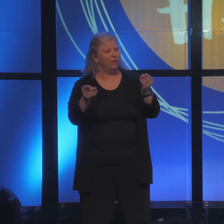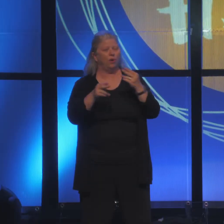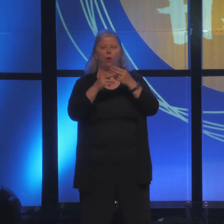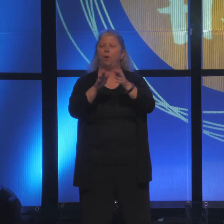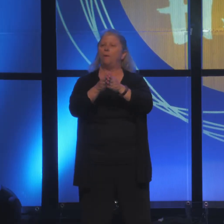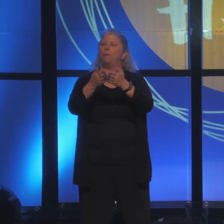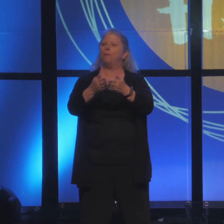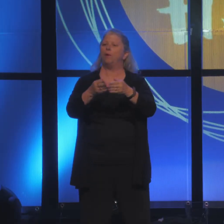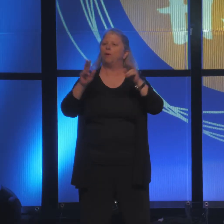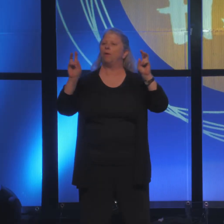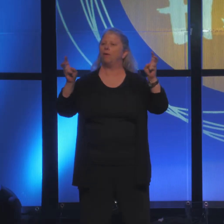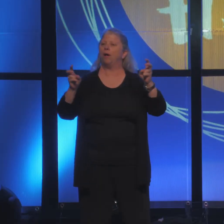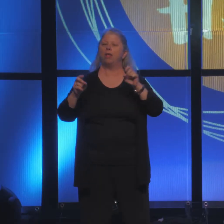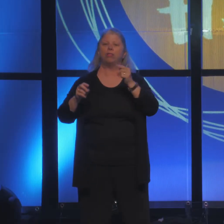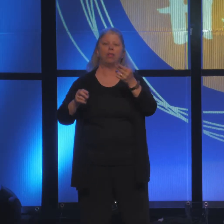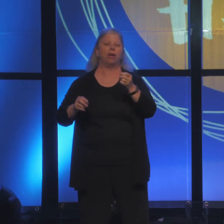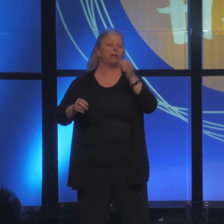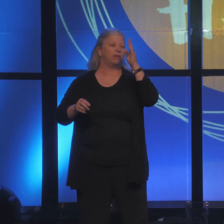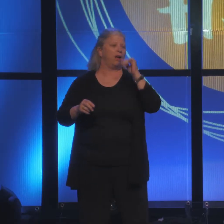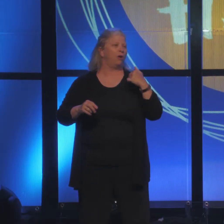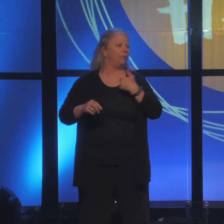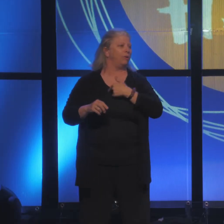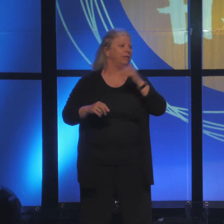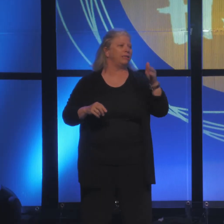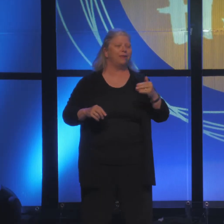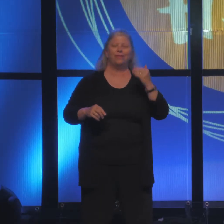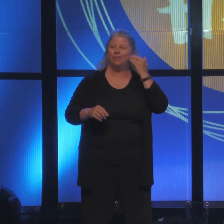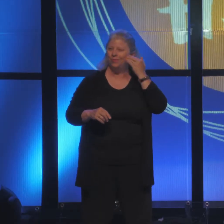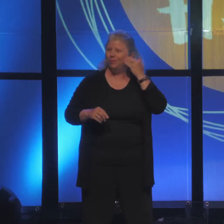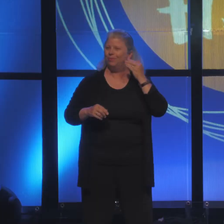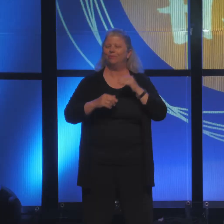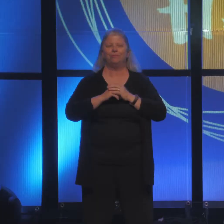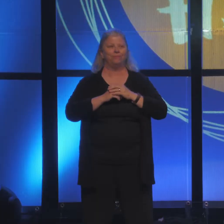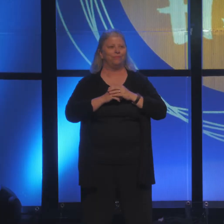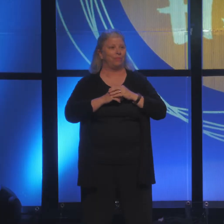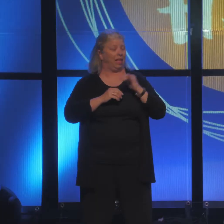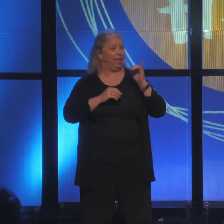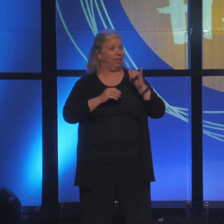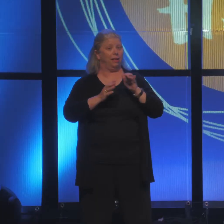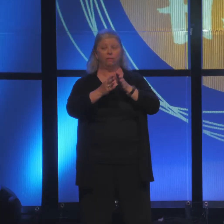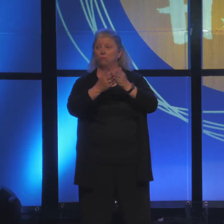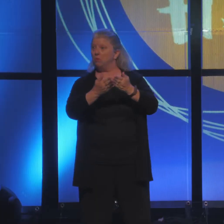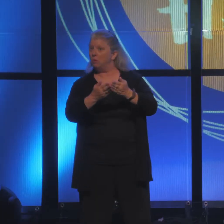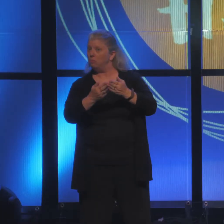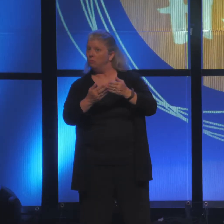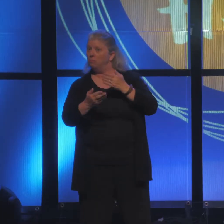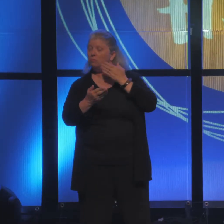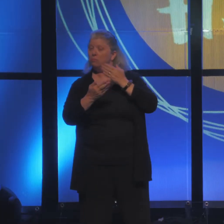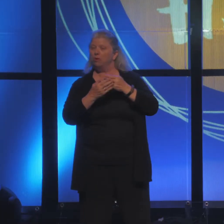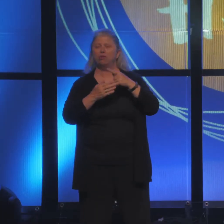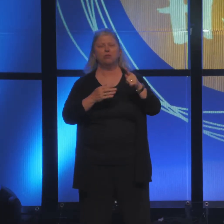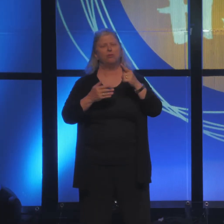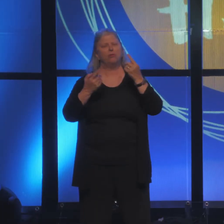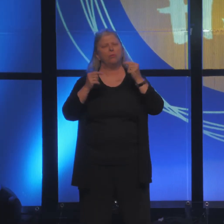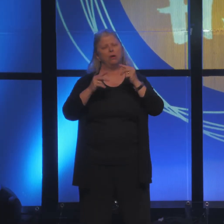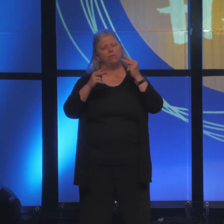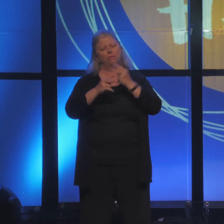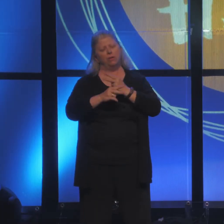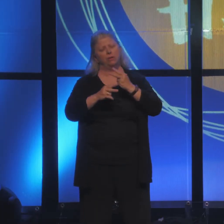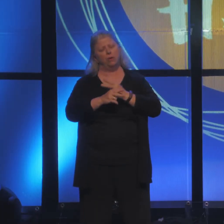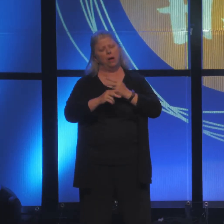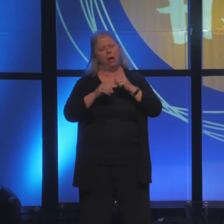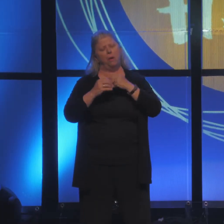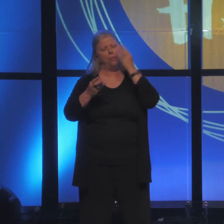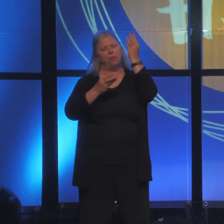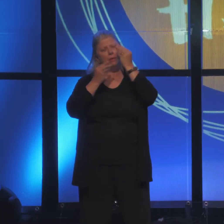book called The God We Never Knew, and it is especially helpful if you are deconstructing ways of